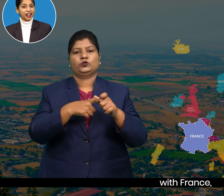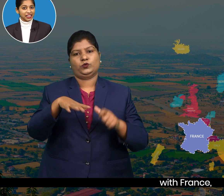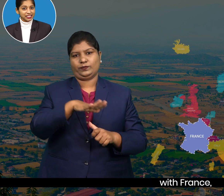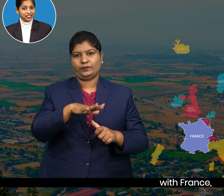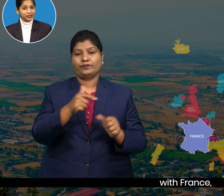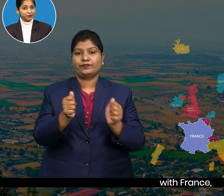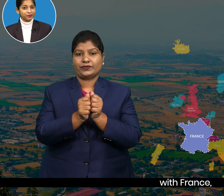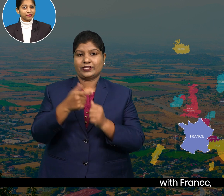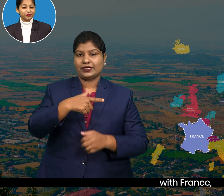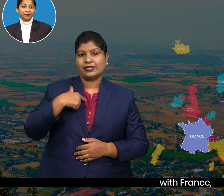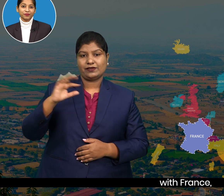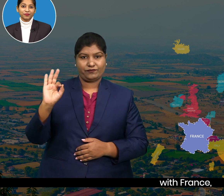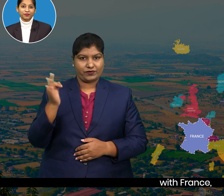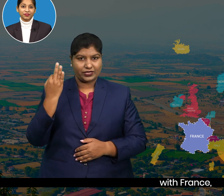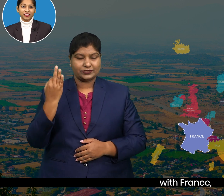with France,